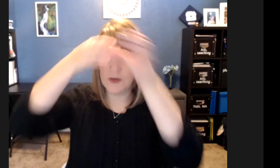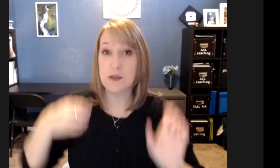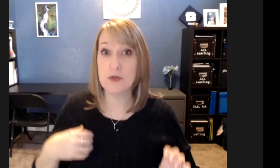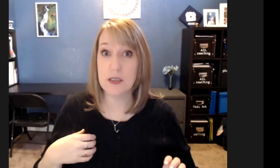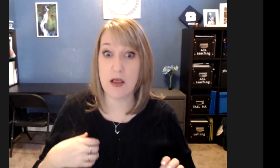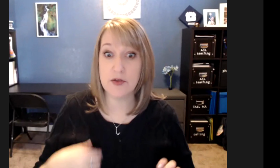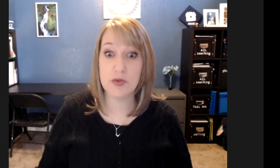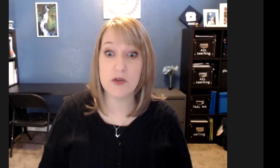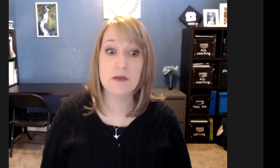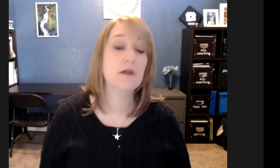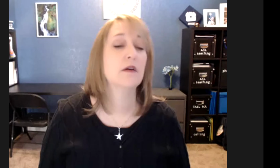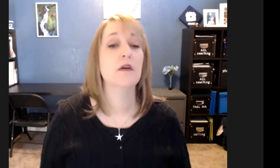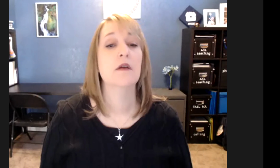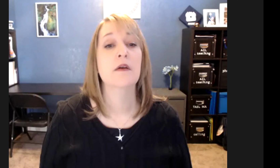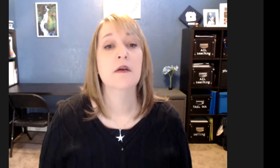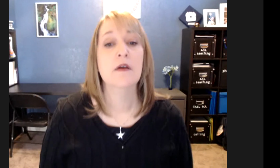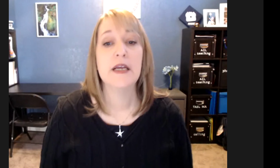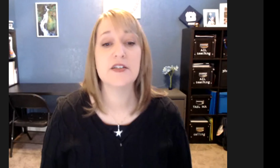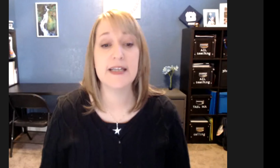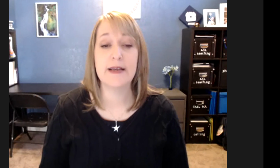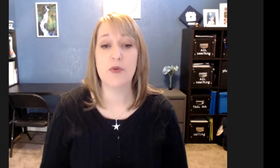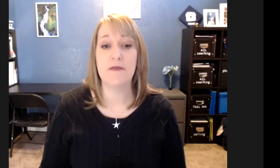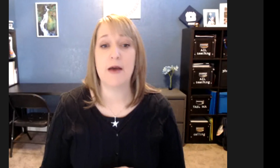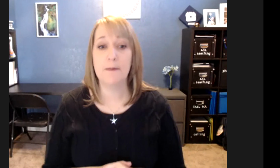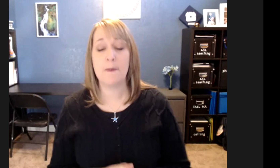really, really knowledgeable. Here's an example of that one.